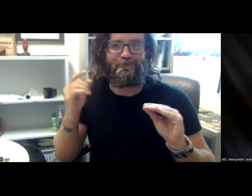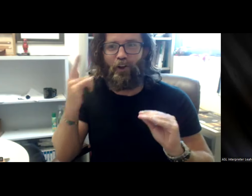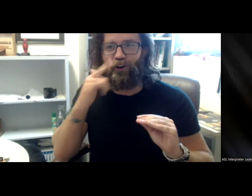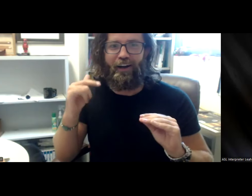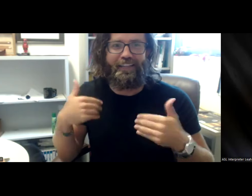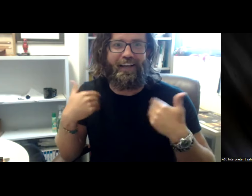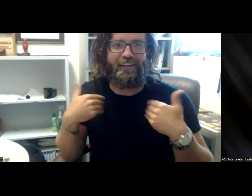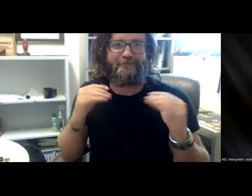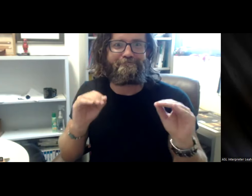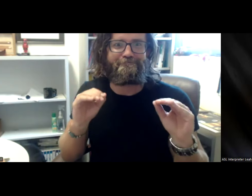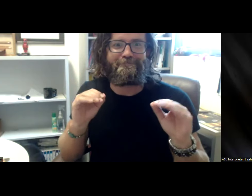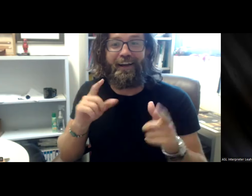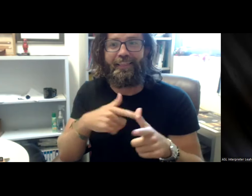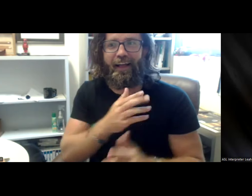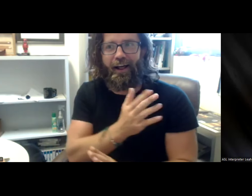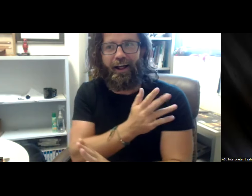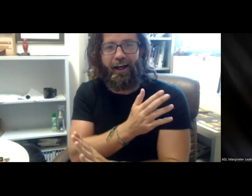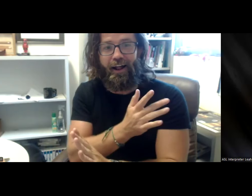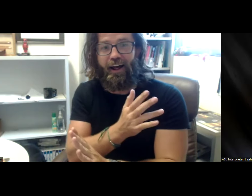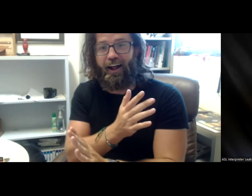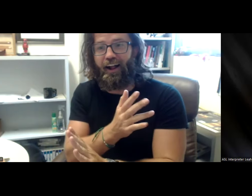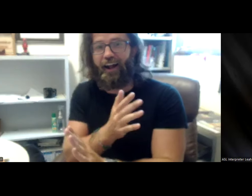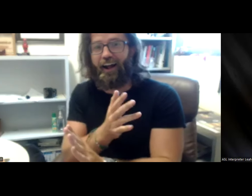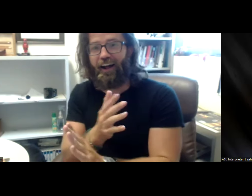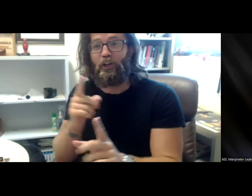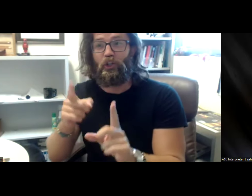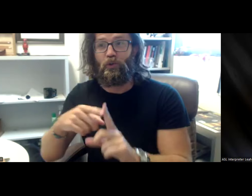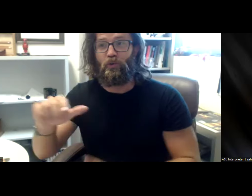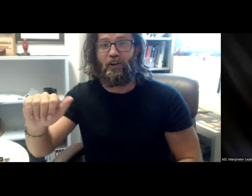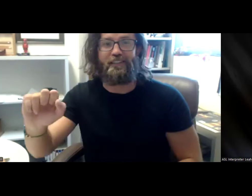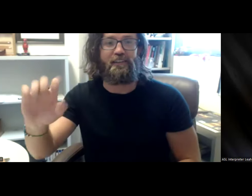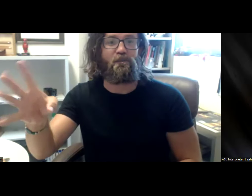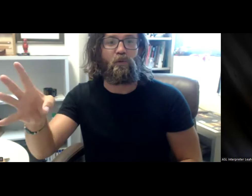in ASL 1 and teach. I look like I'm very young, and as time